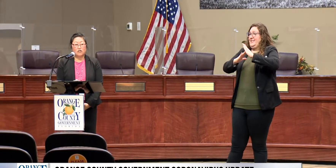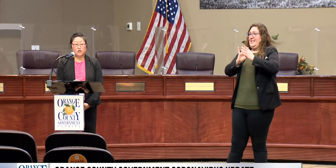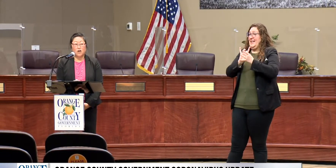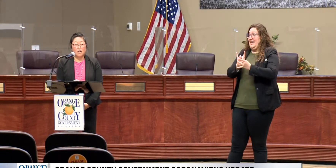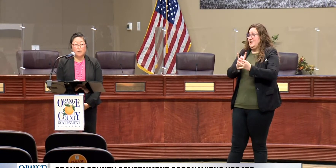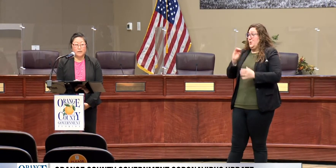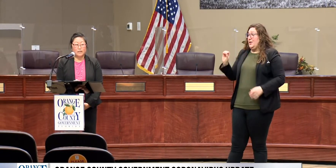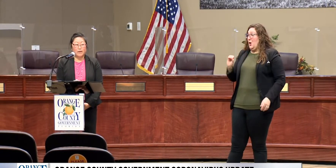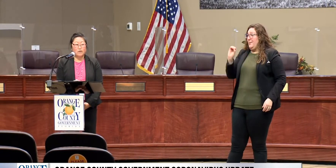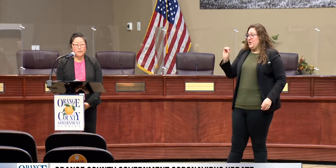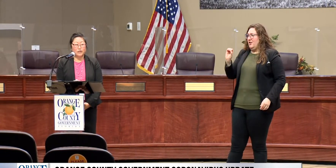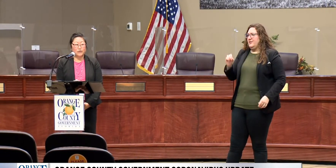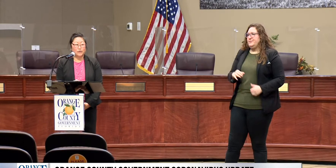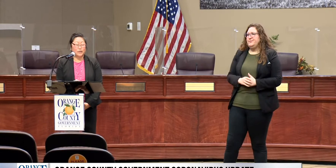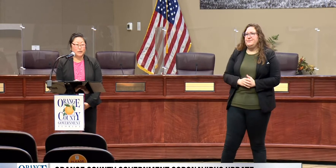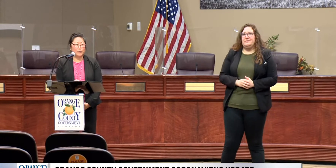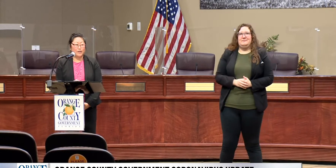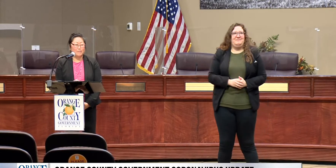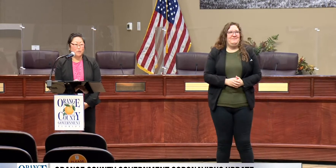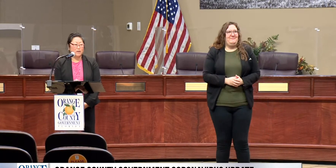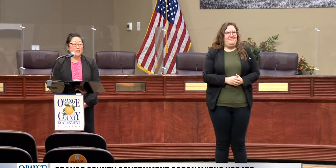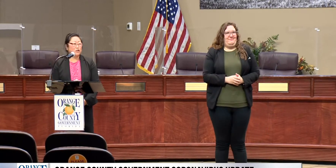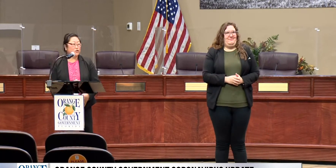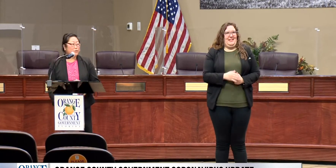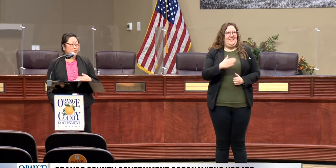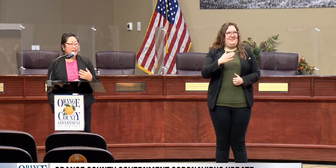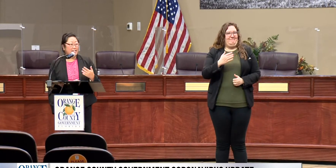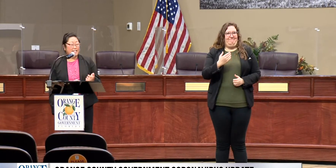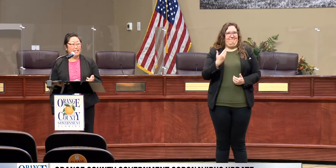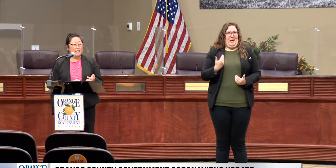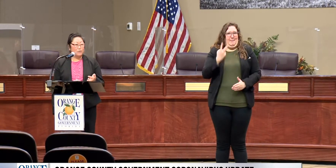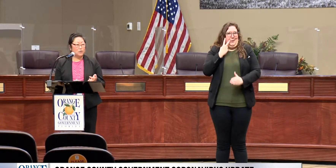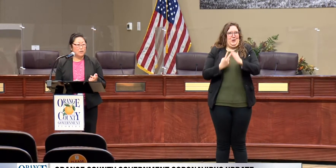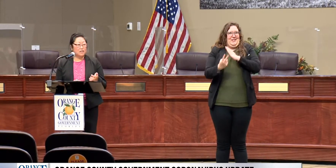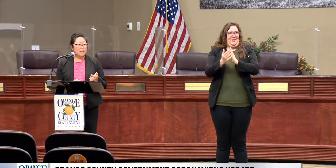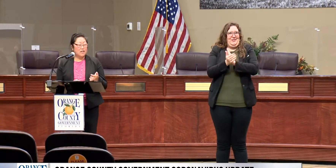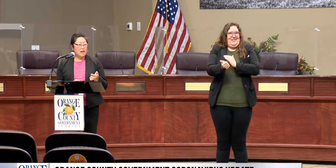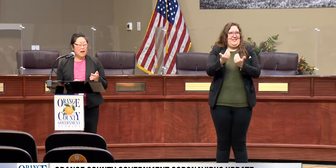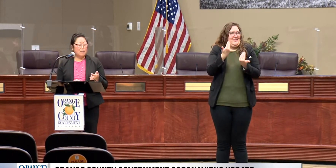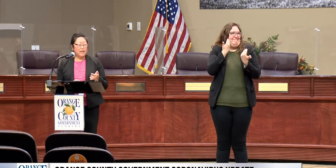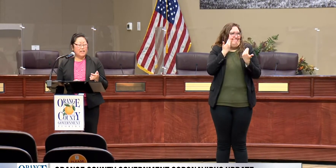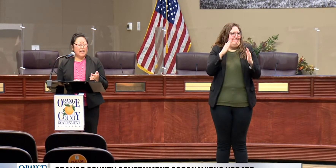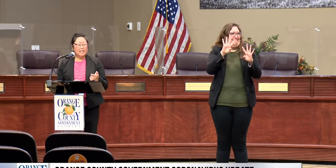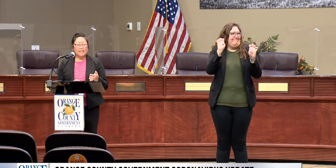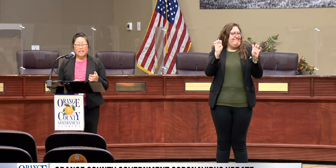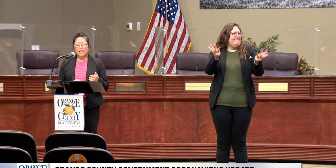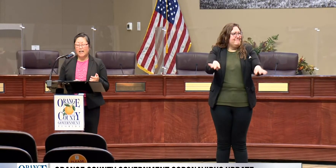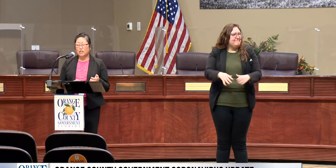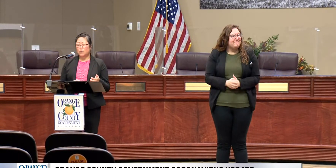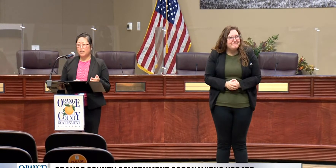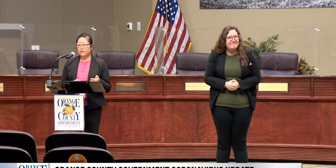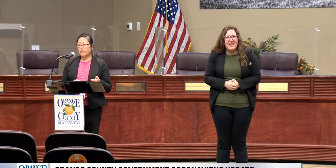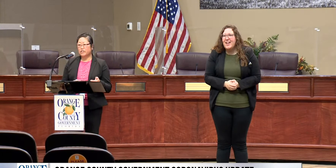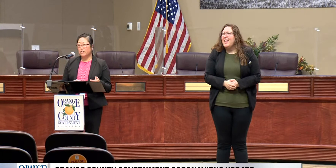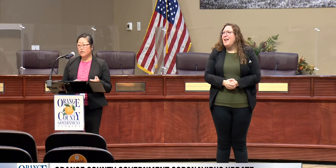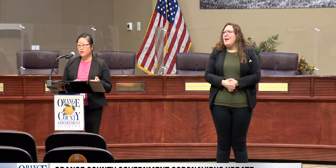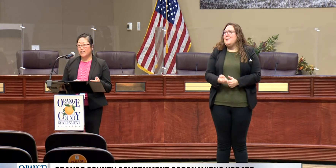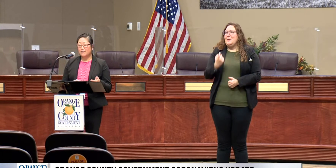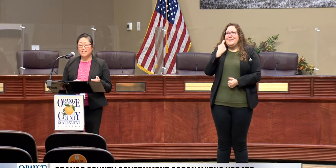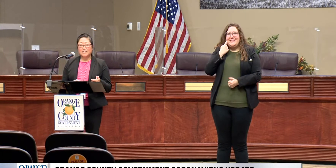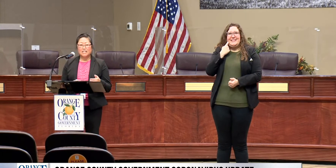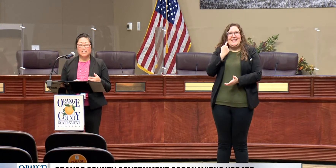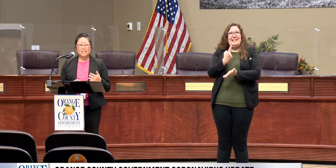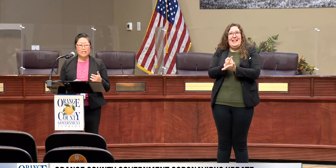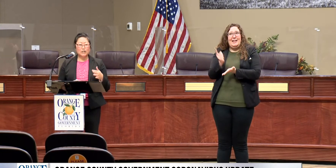strong confidence in my own internal crystal ball, but we do track the data, which what And lately, in the last week or so, we